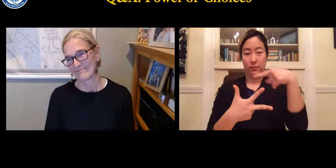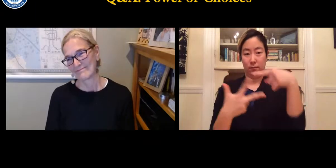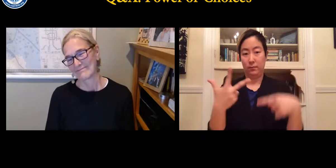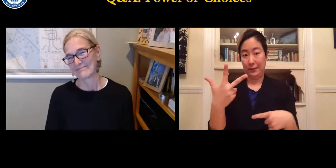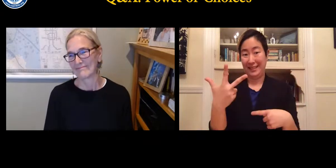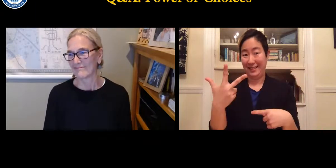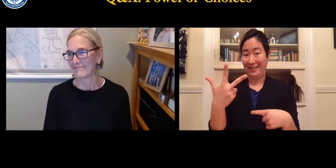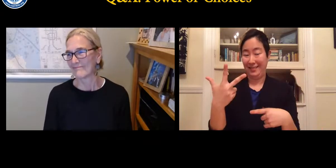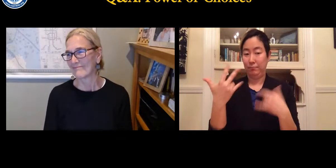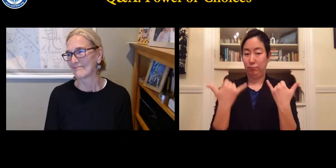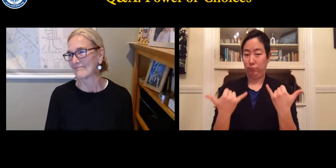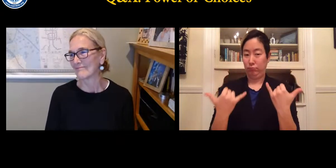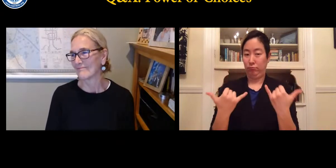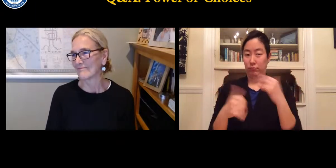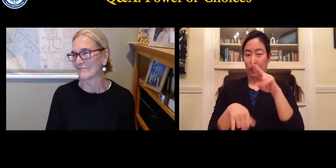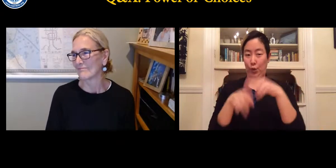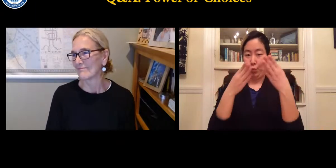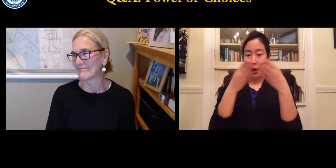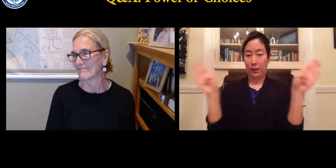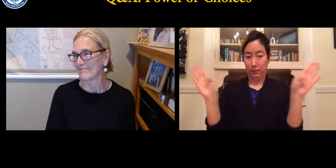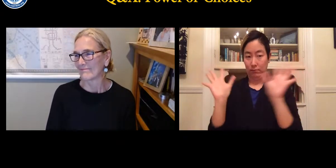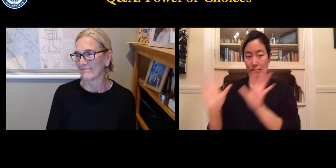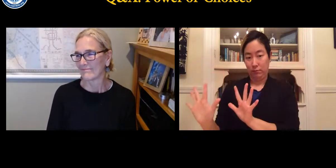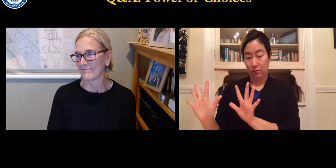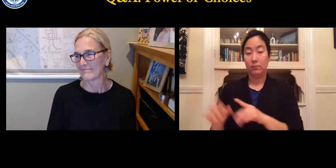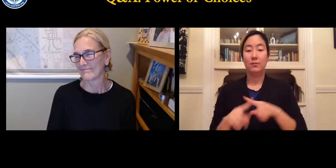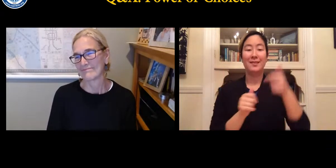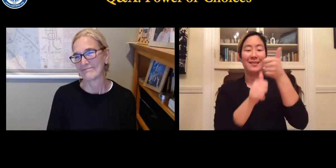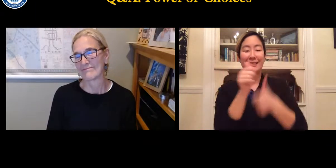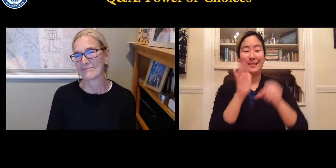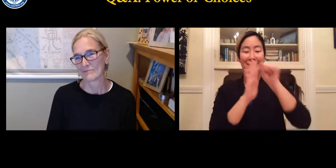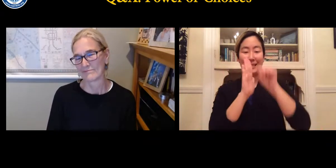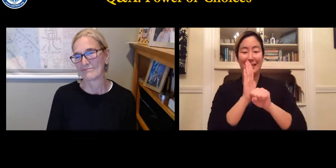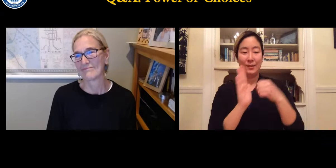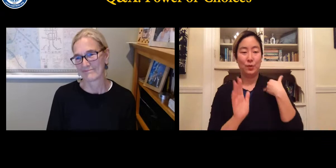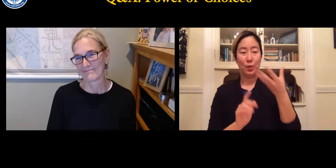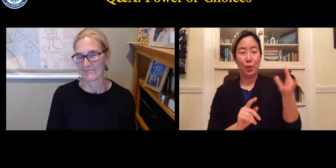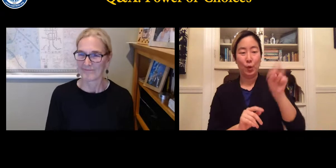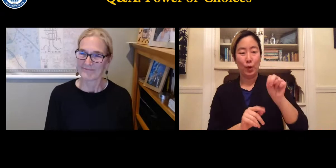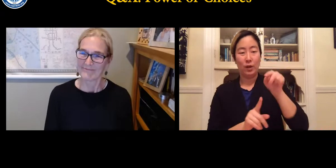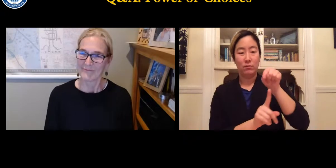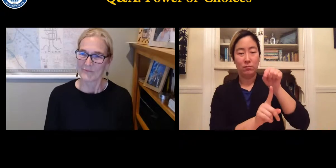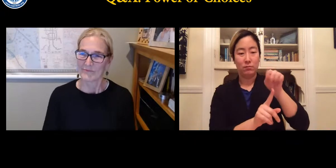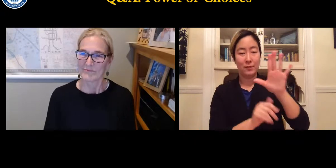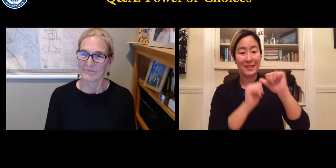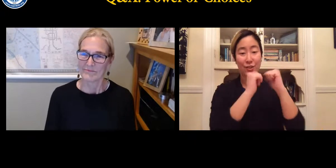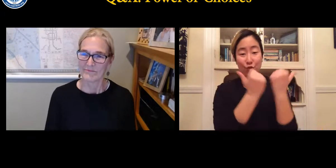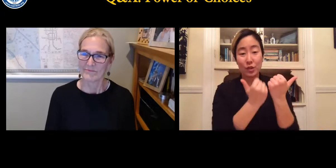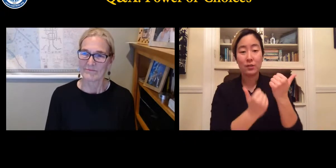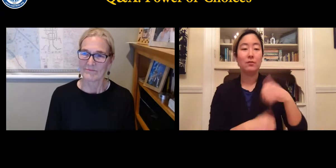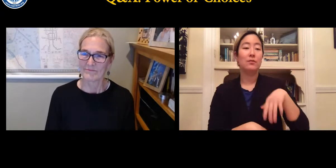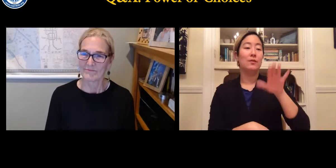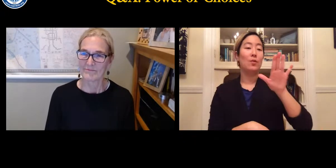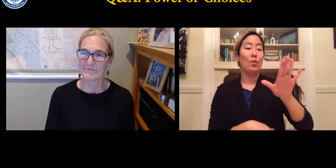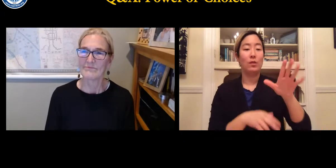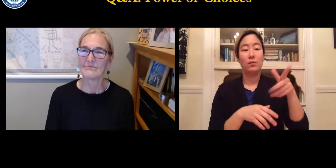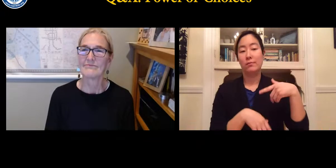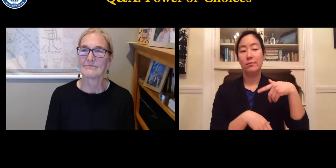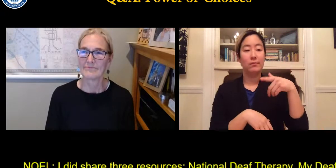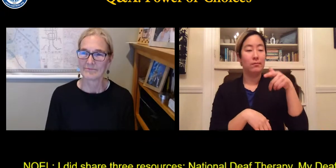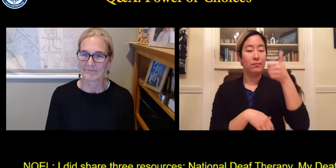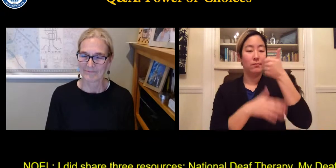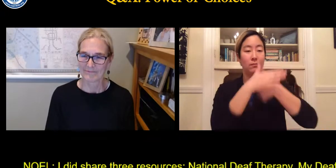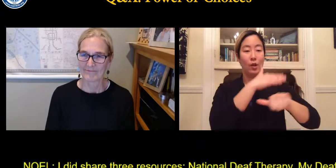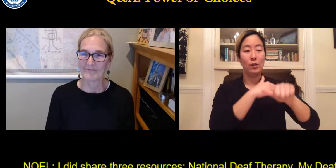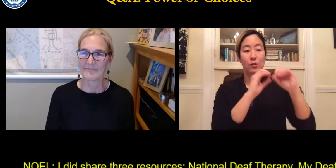Therapy, and then Deaf Therapy, and the Deaf Therapy Center. Those are nationwide. However, keep in